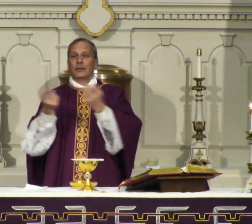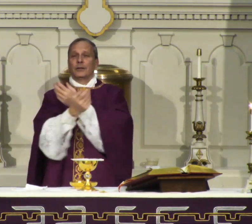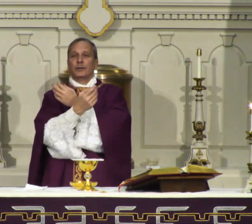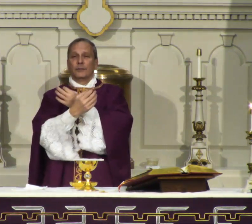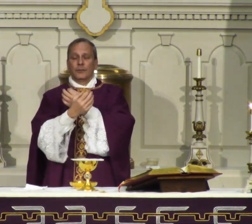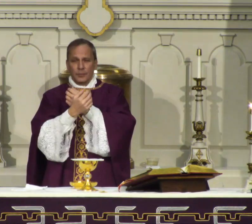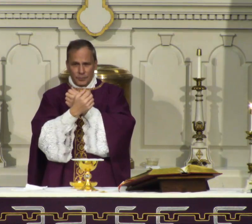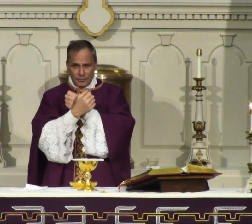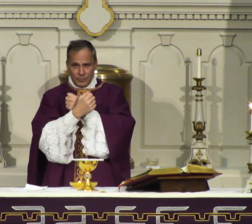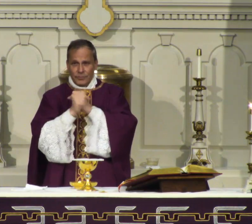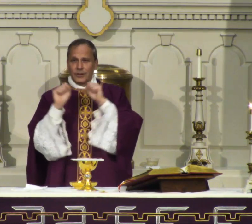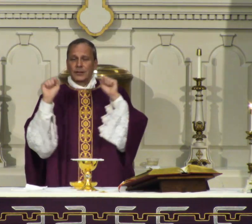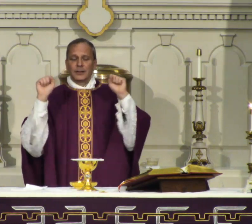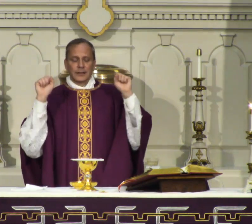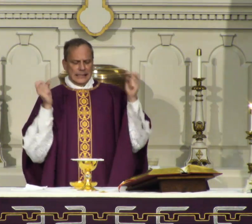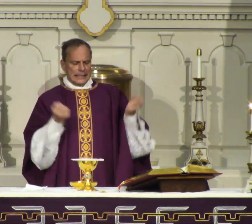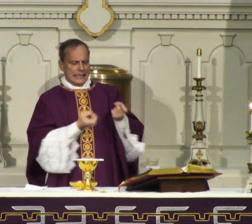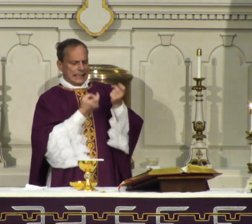free from sin